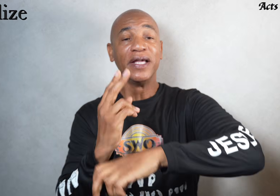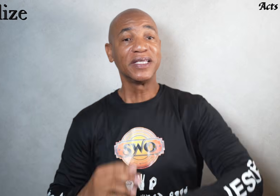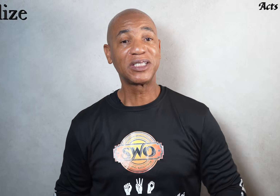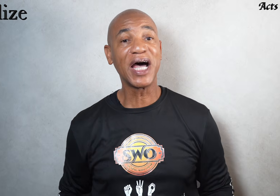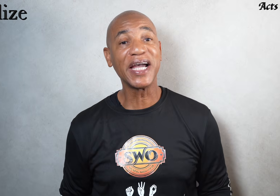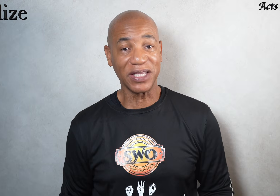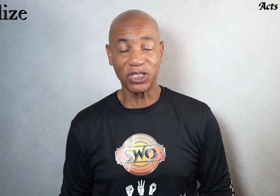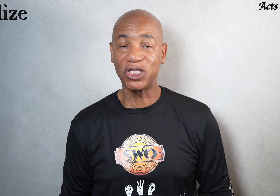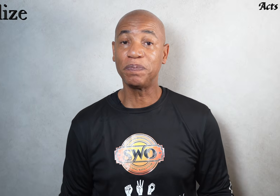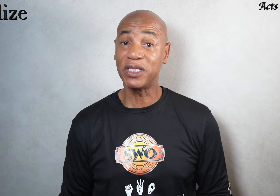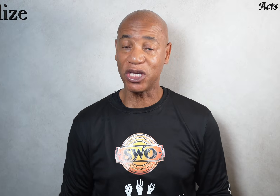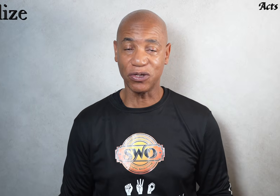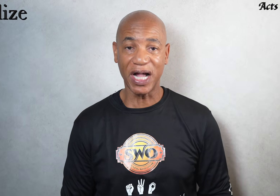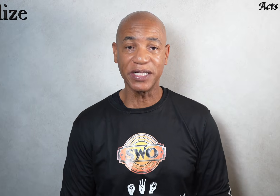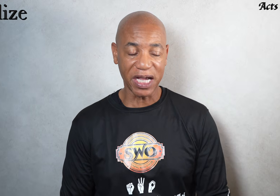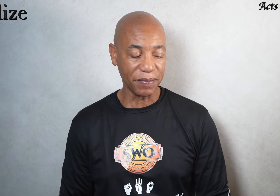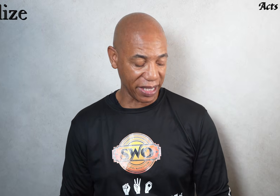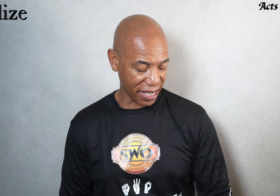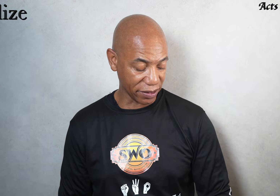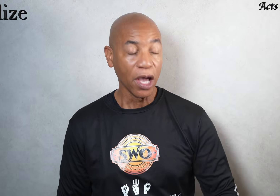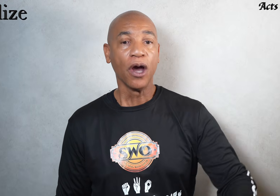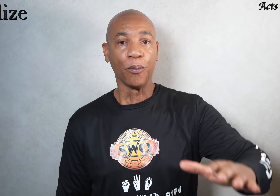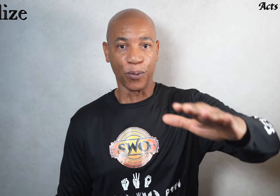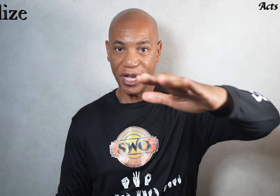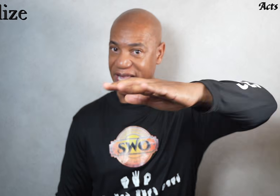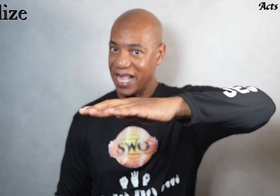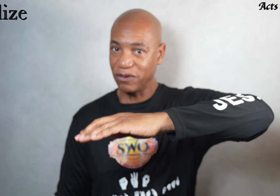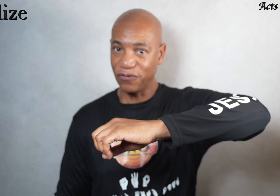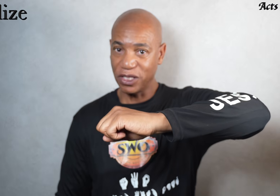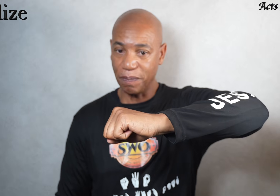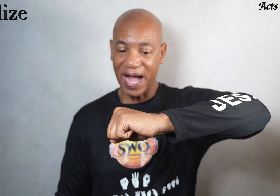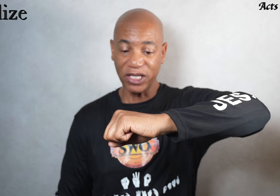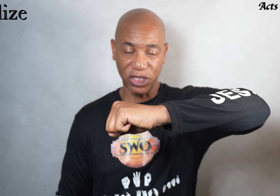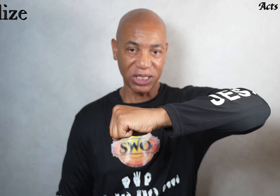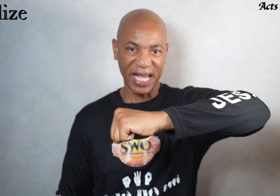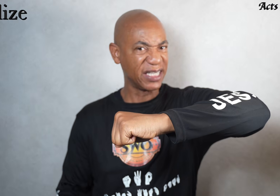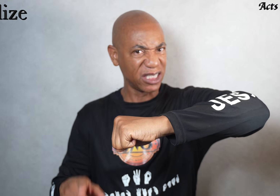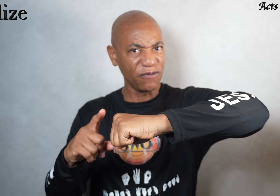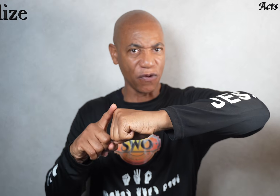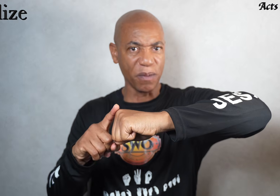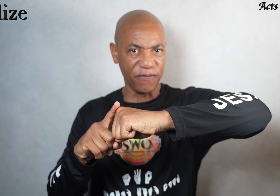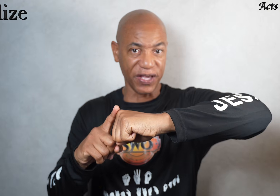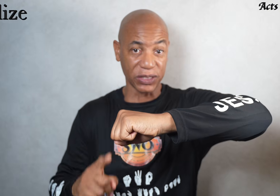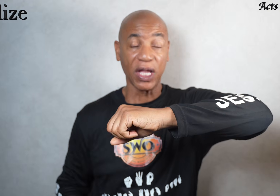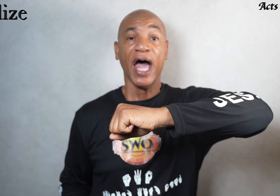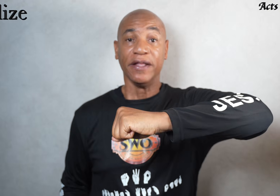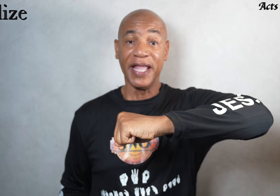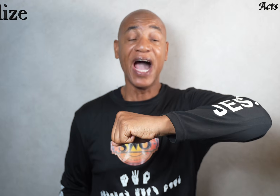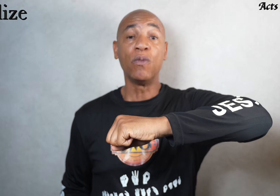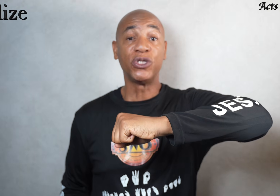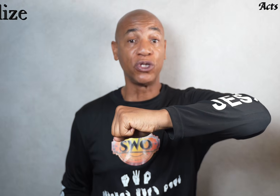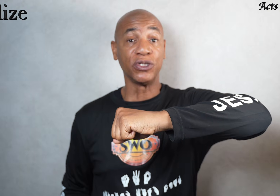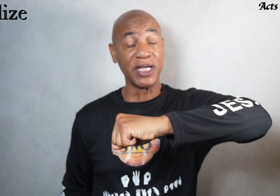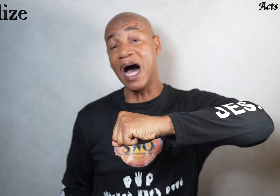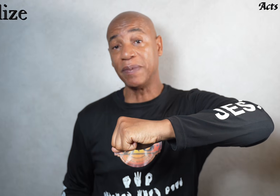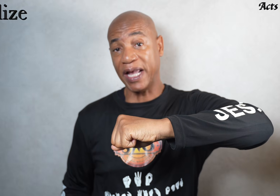To sign this, simply take your non-dominant hand, bring that out in front of the body just like this and form a fist. Now with your dominant